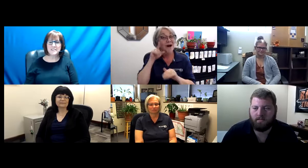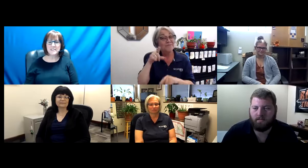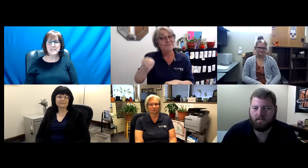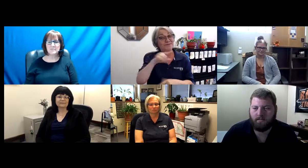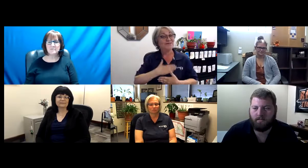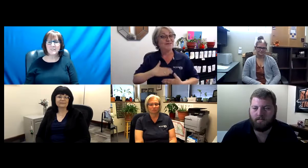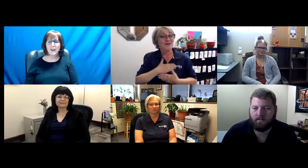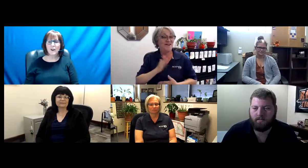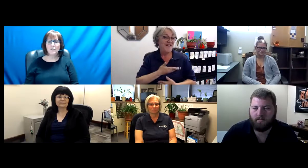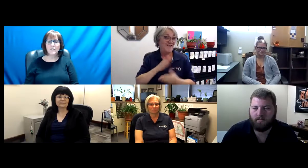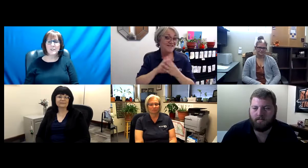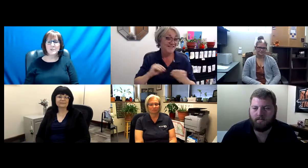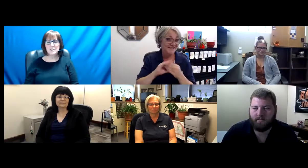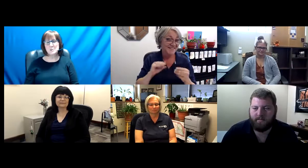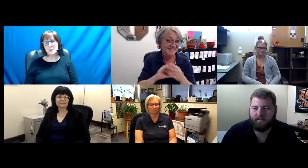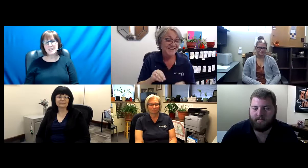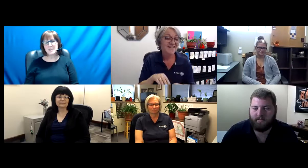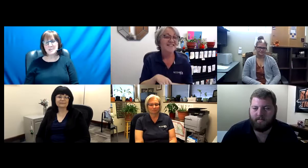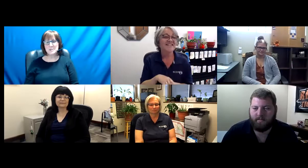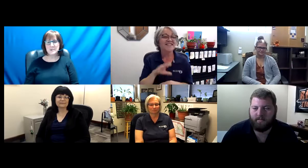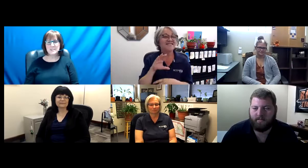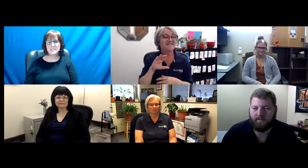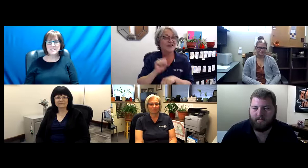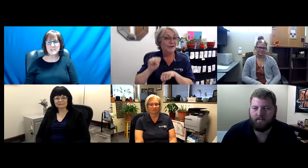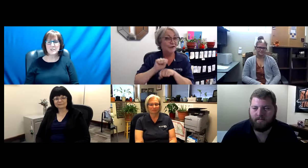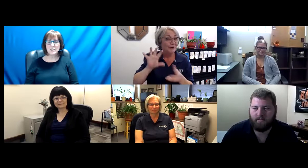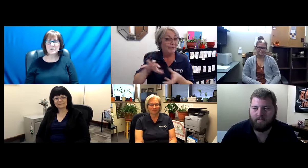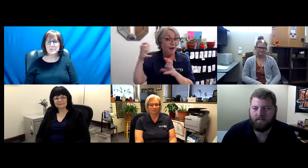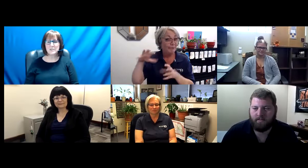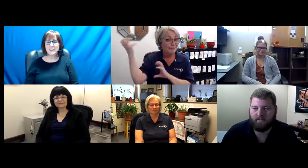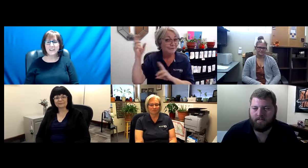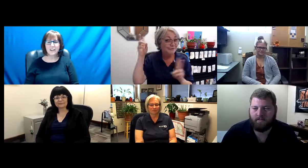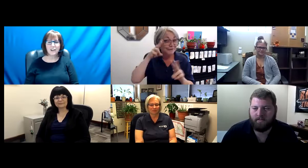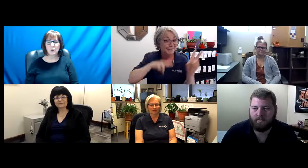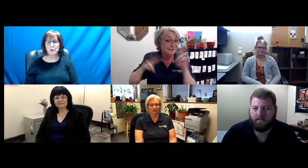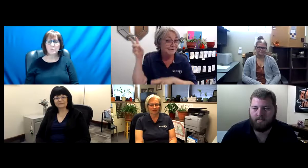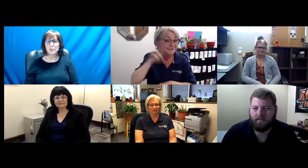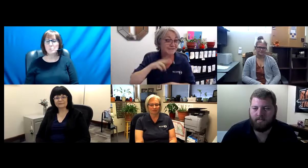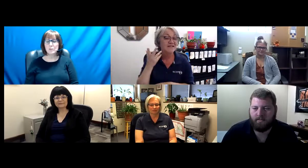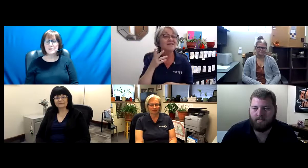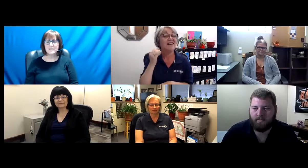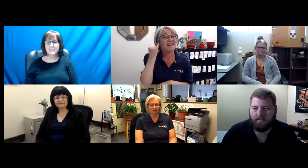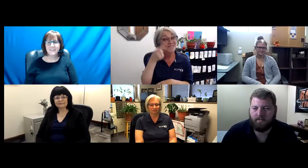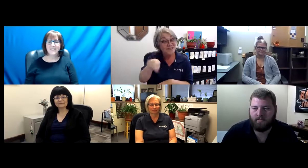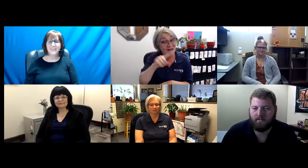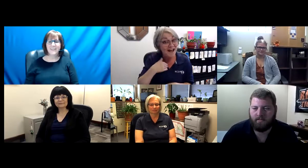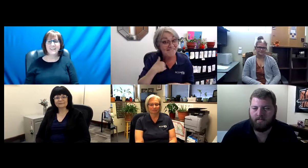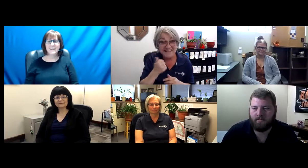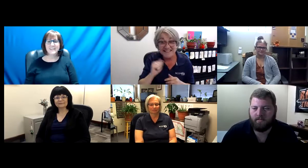today. Hopefully you enjoyed our stories that we shared with you today, our career bloopers. And if